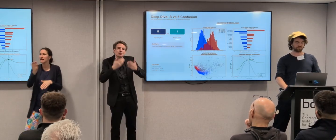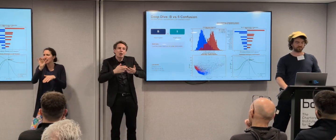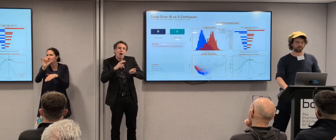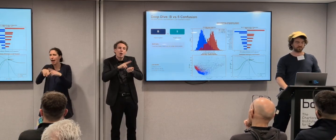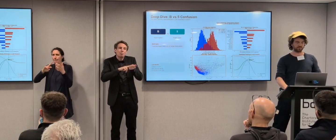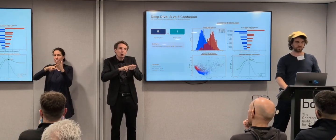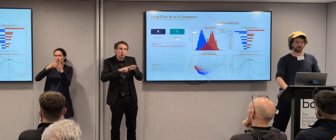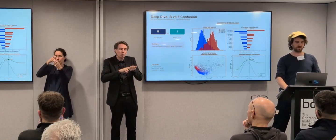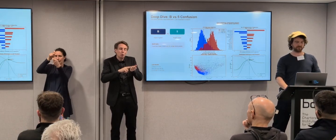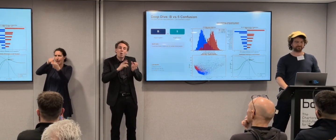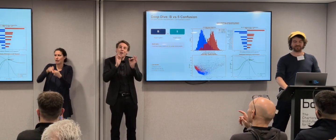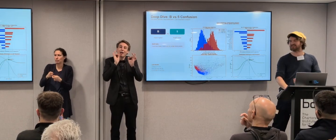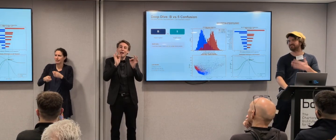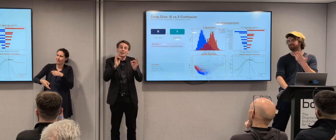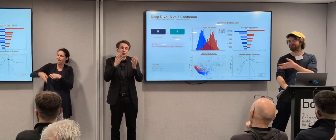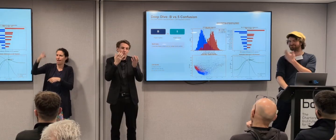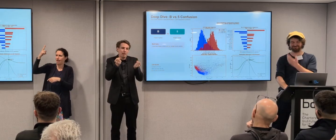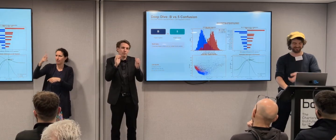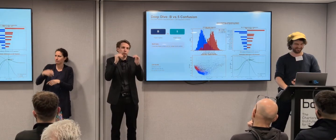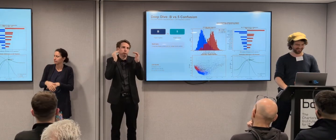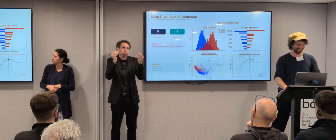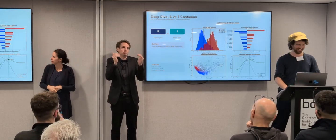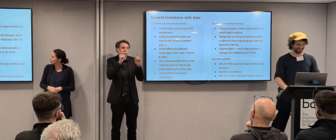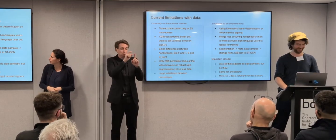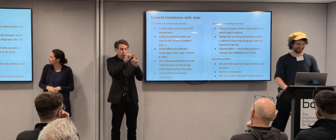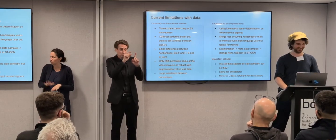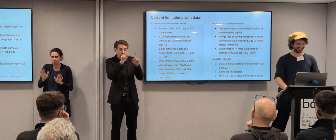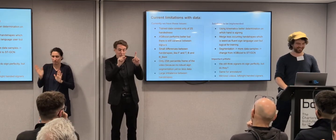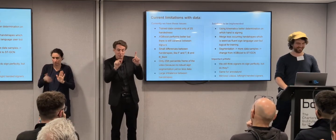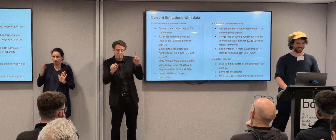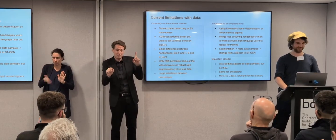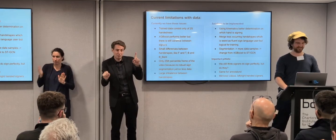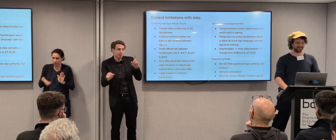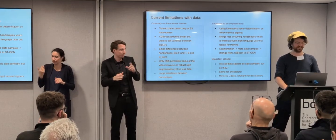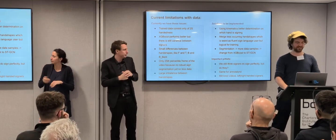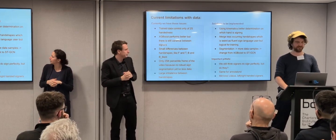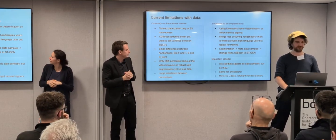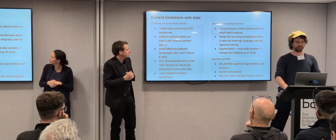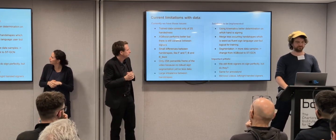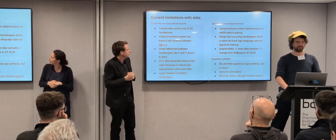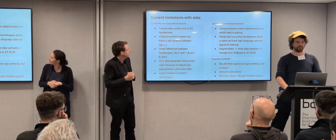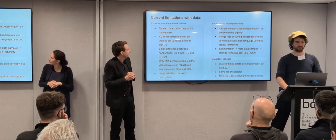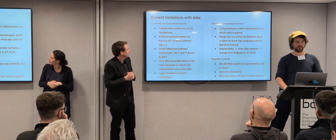is quite high. I'll skip this.